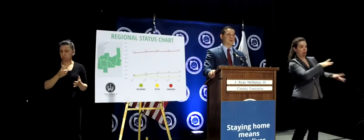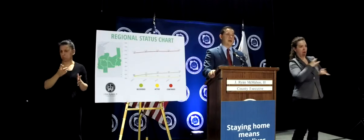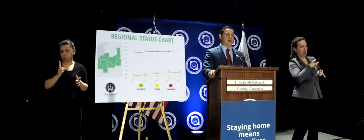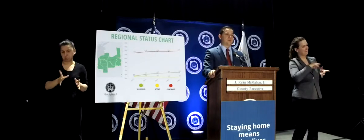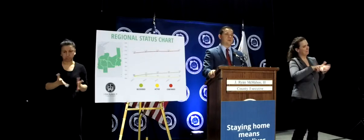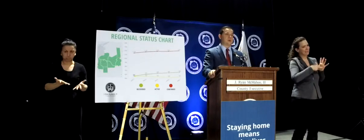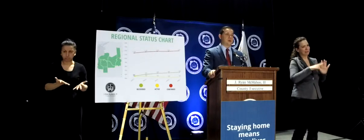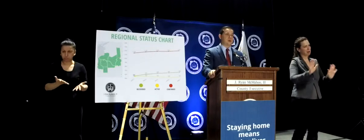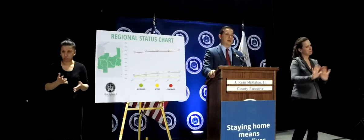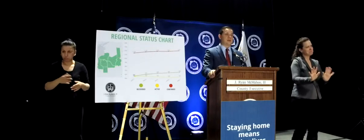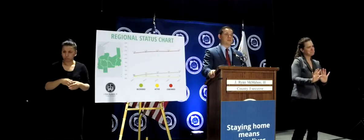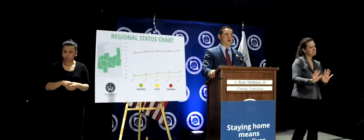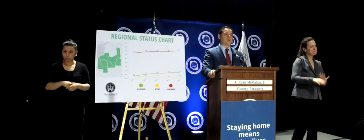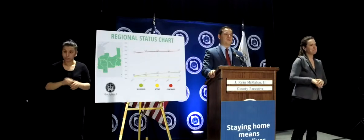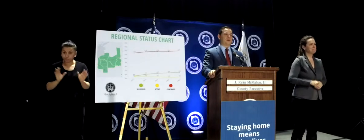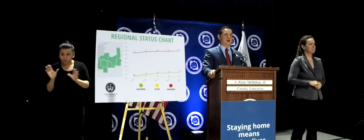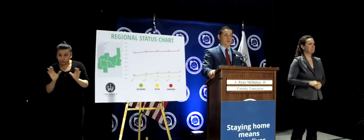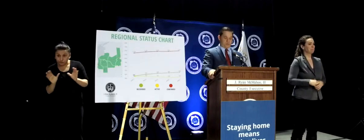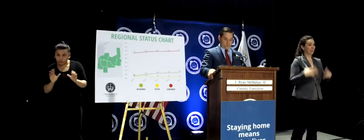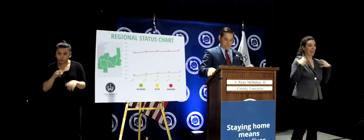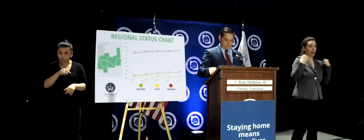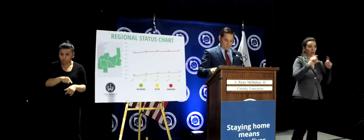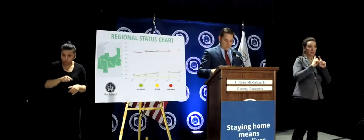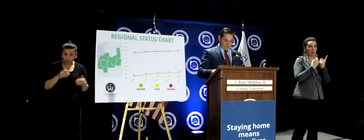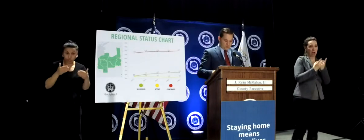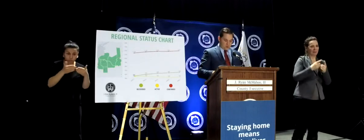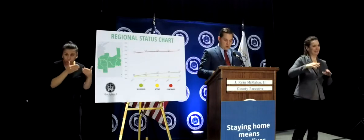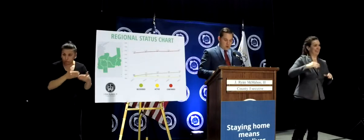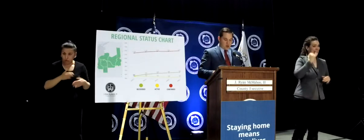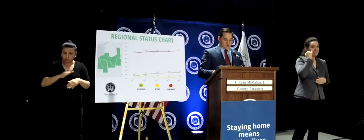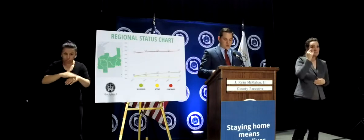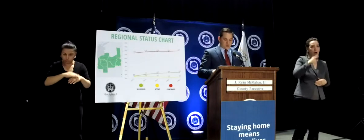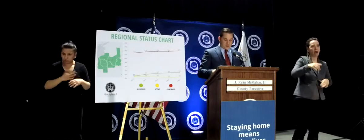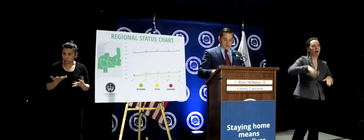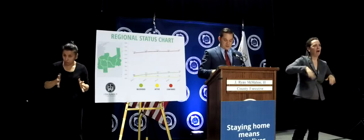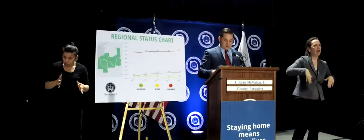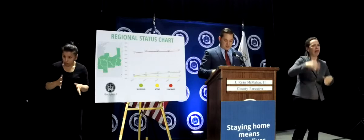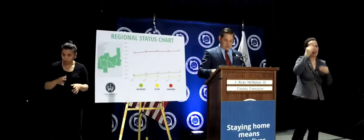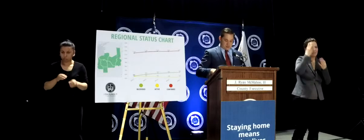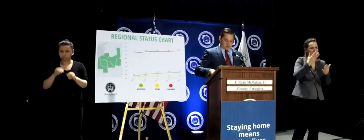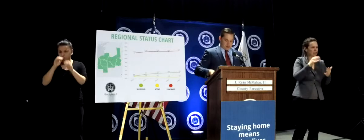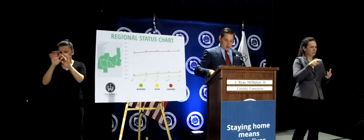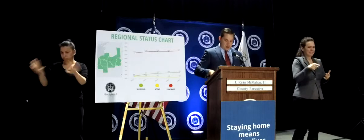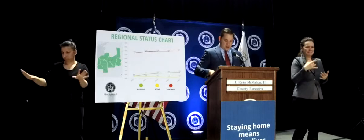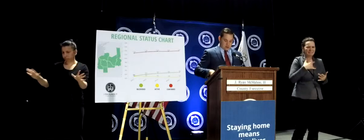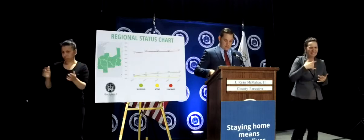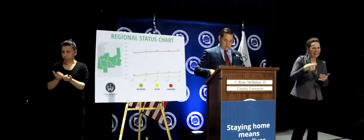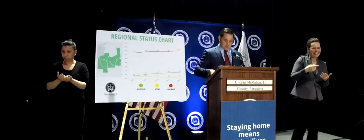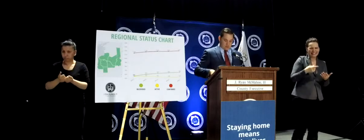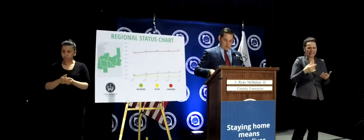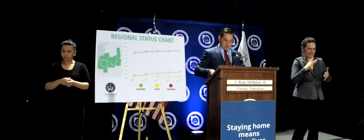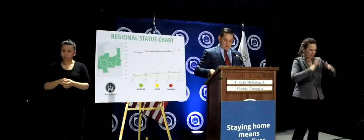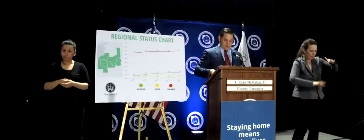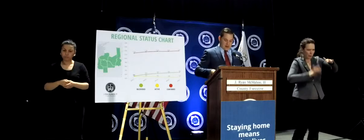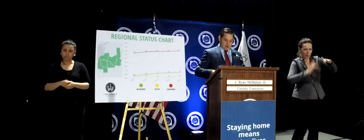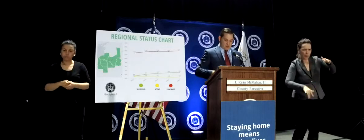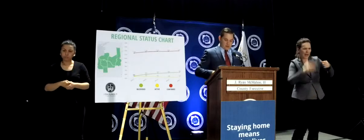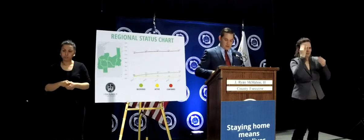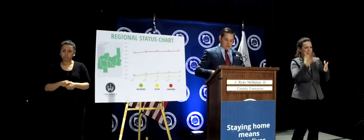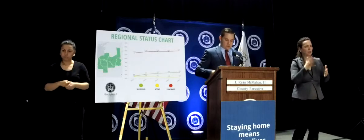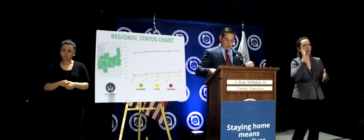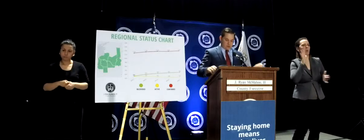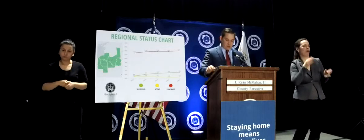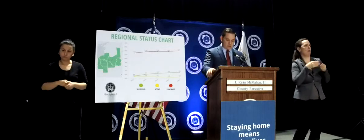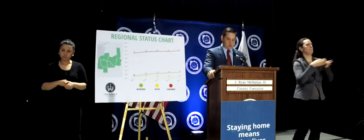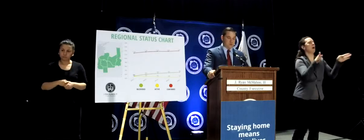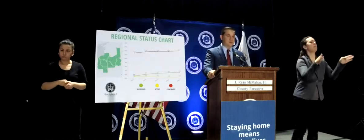know about those gaps and ask the public for their help. Social distancing, give you a little bit of data